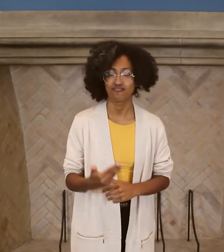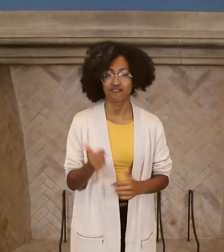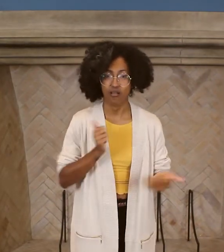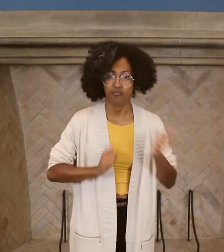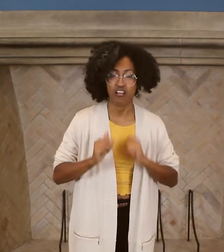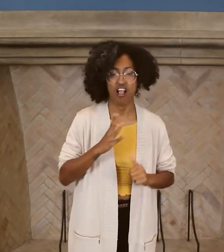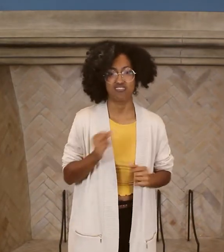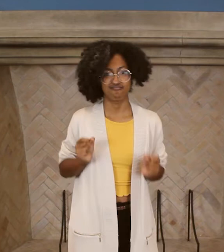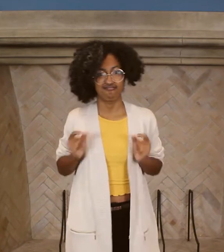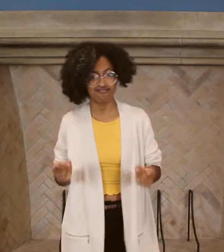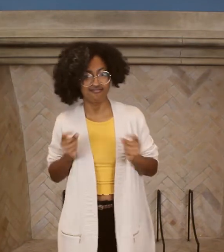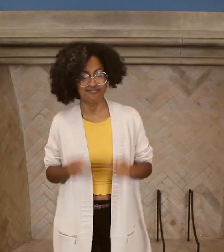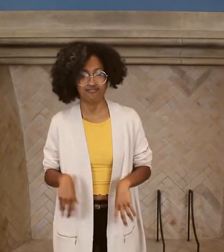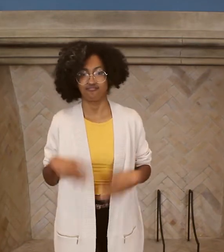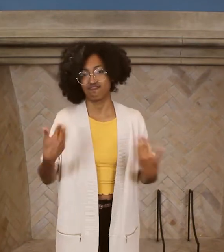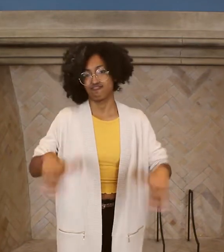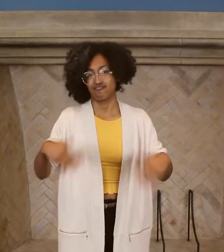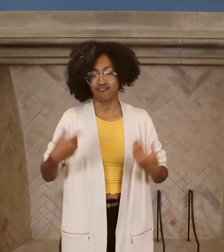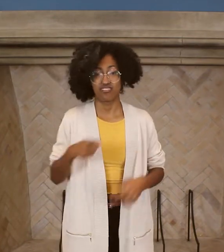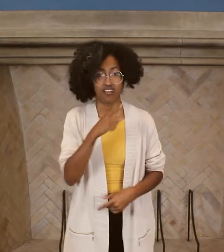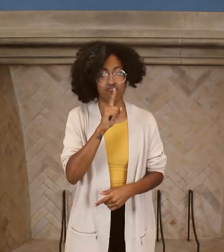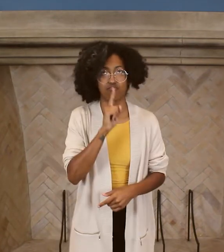My dad is a really good actor and an improver.